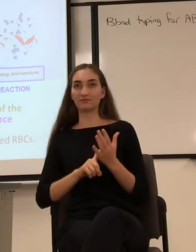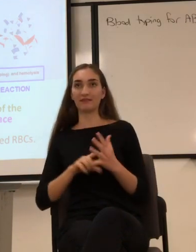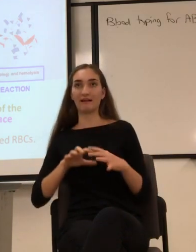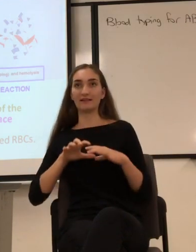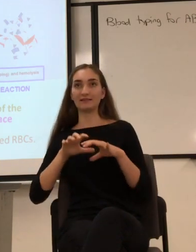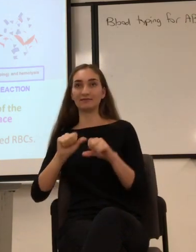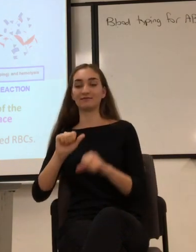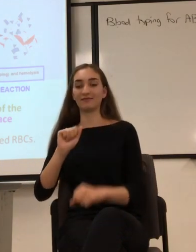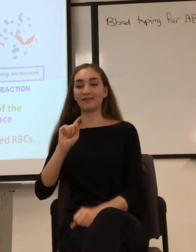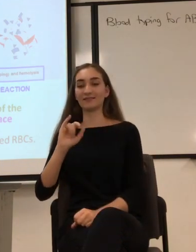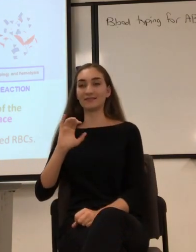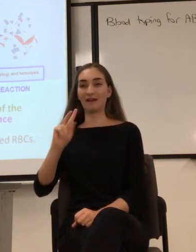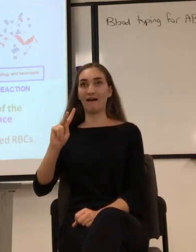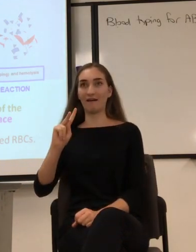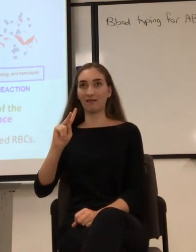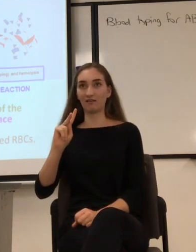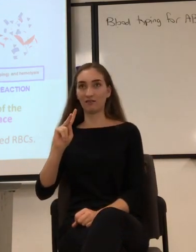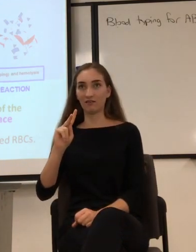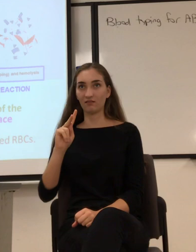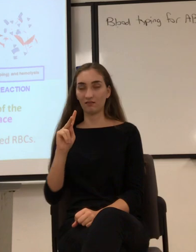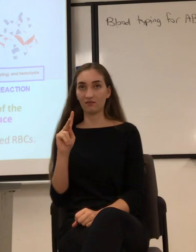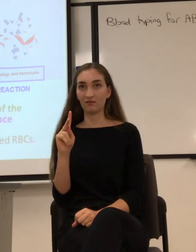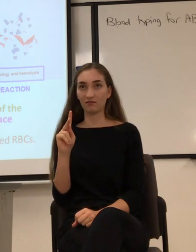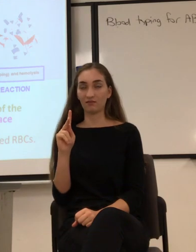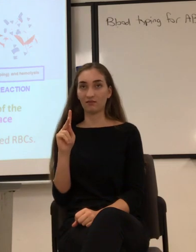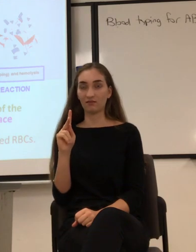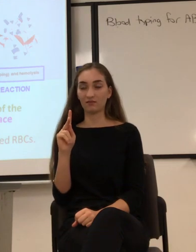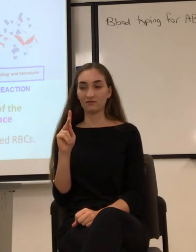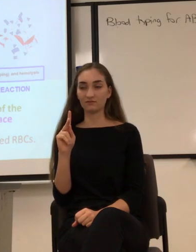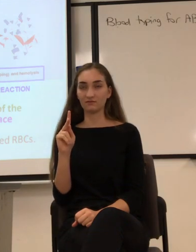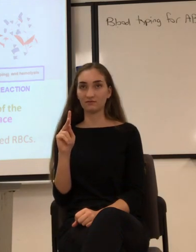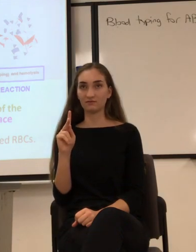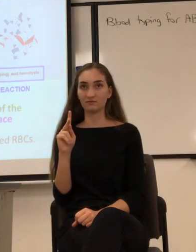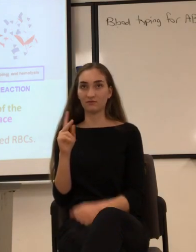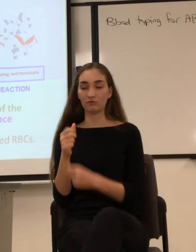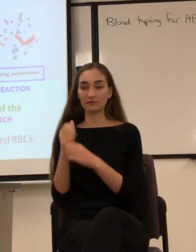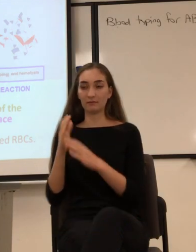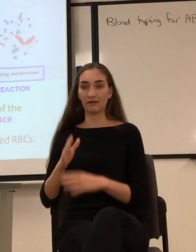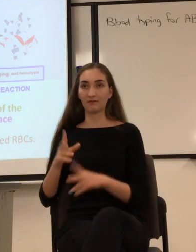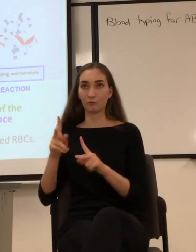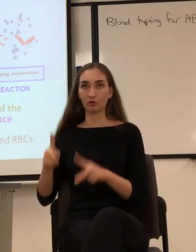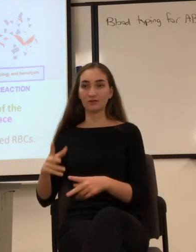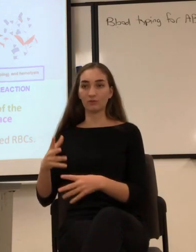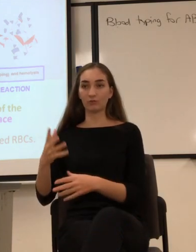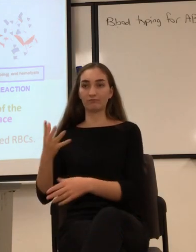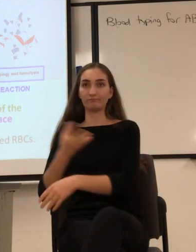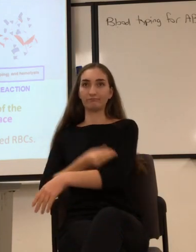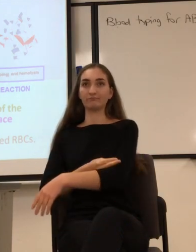the recipients, the person who receives the blood,